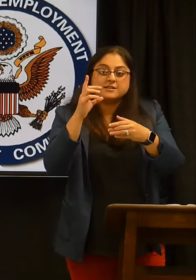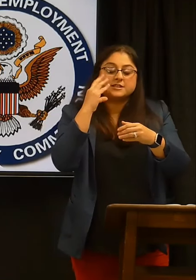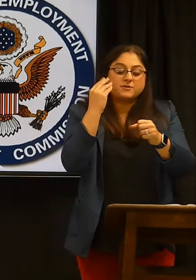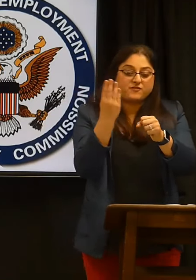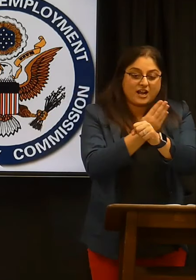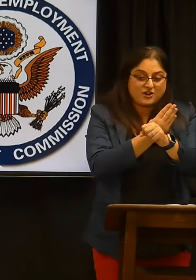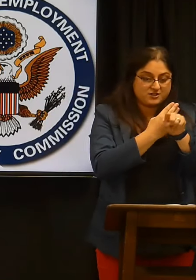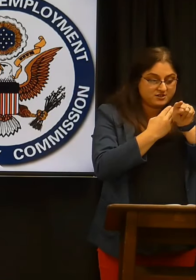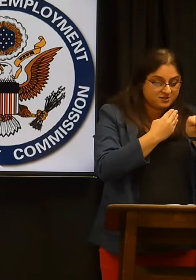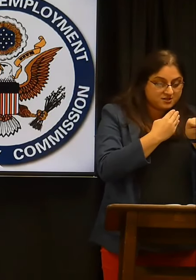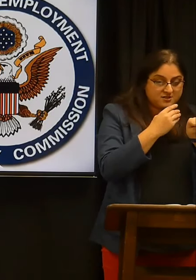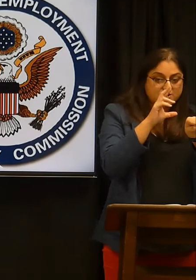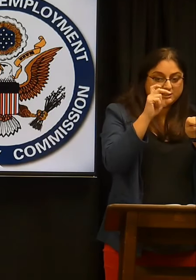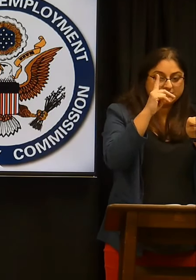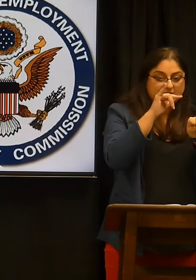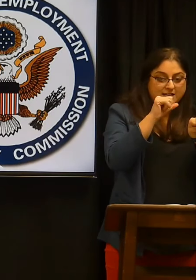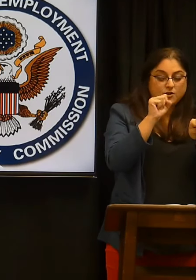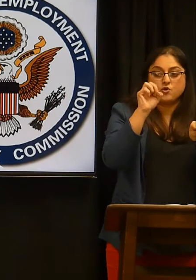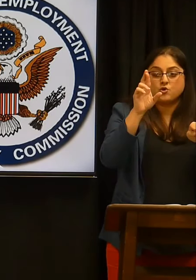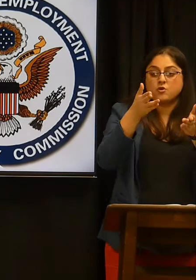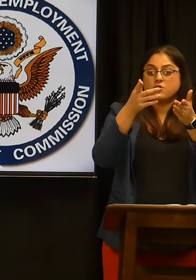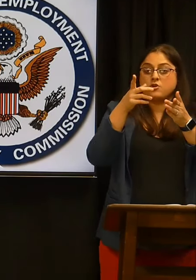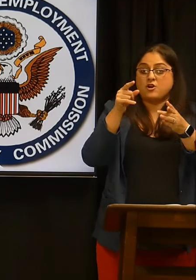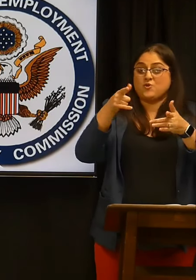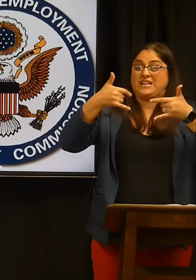is in that 300 days. If you were fired,